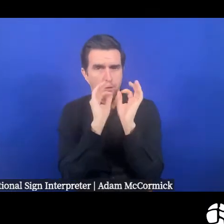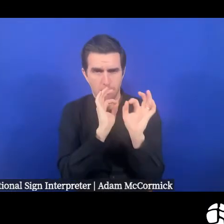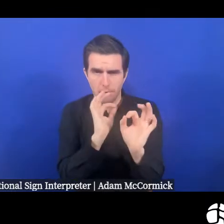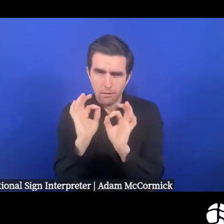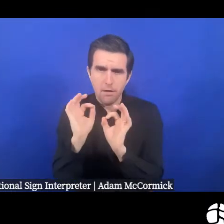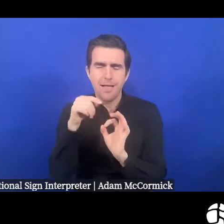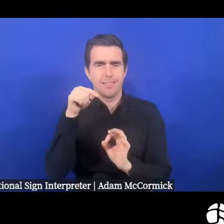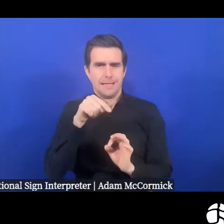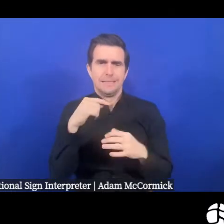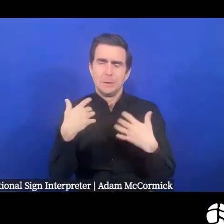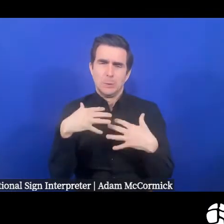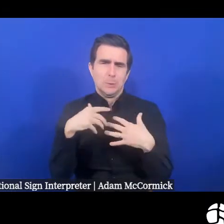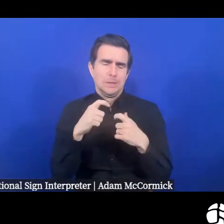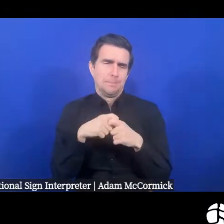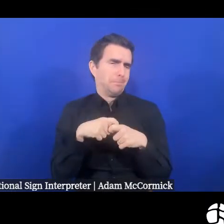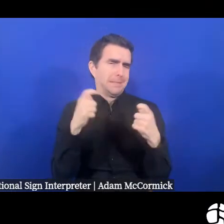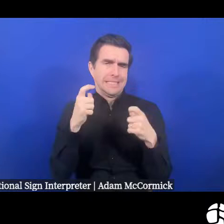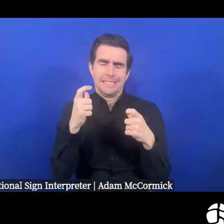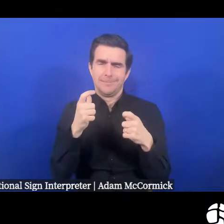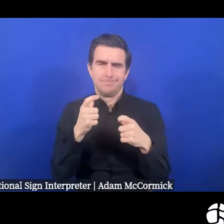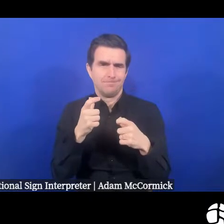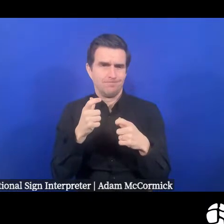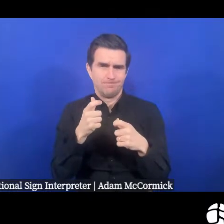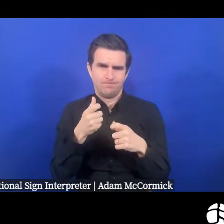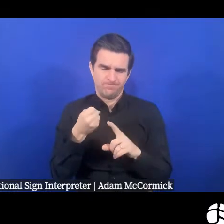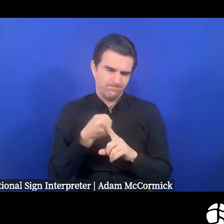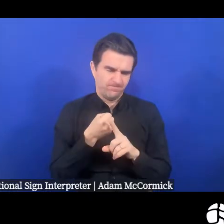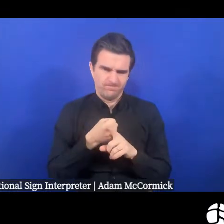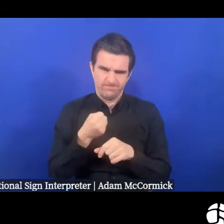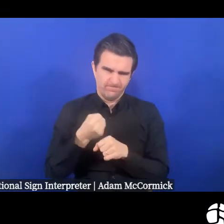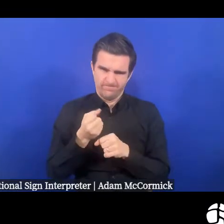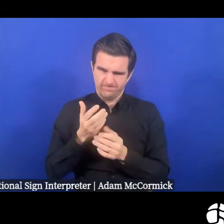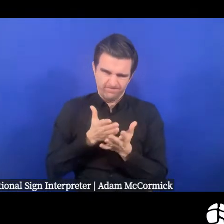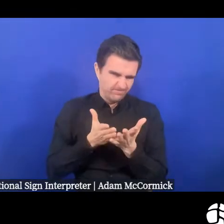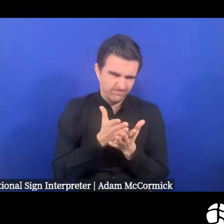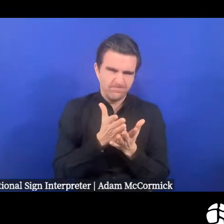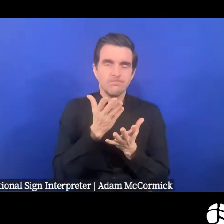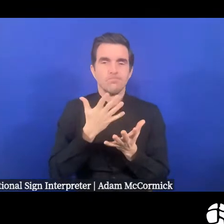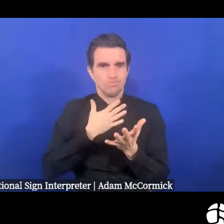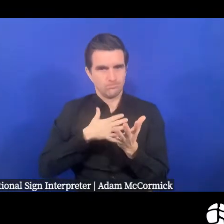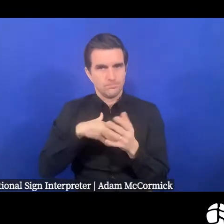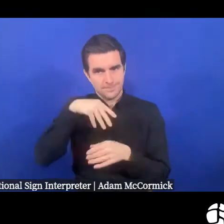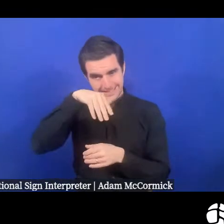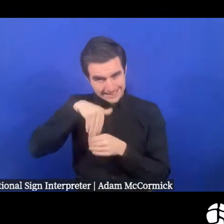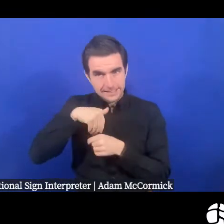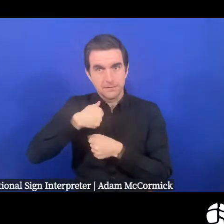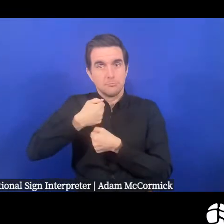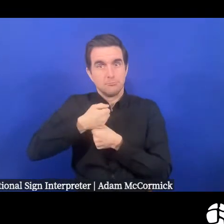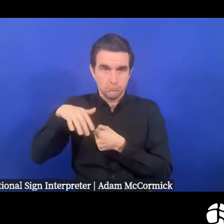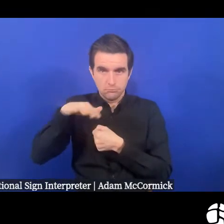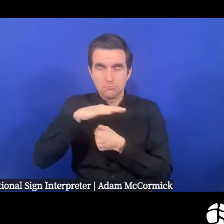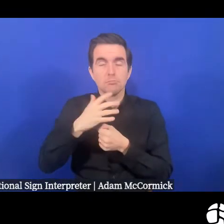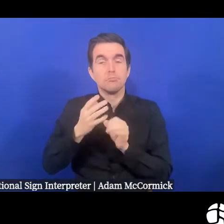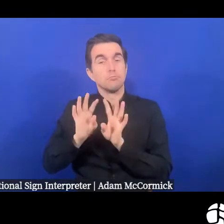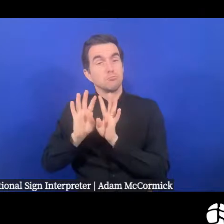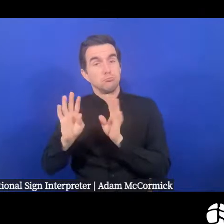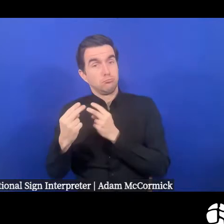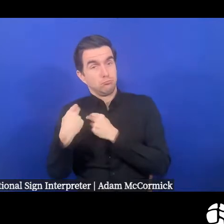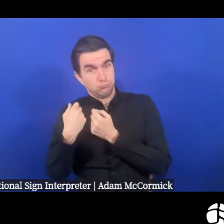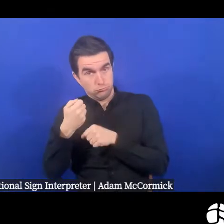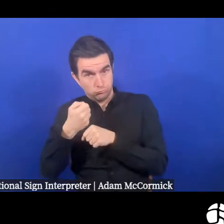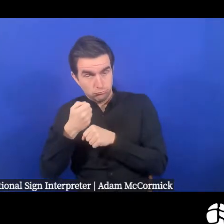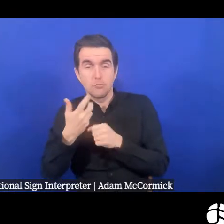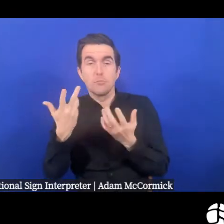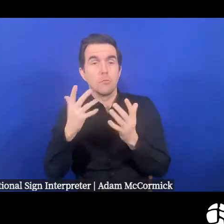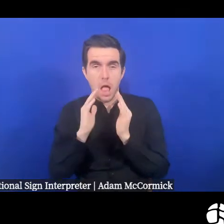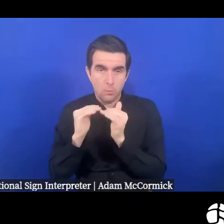for Equality, Diversity, and Inclusion in our Ministry of Tourism of Brazil. Of course, that you have to take in